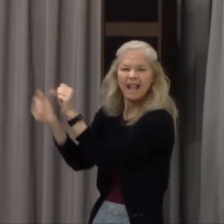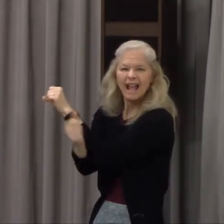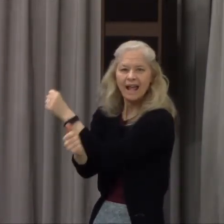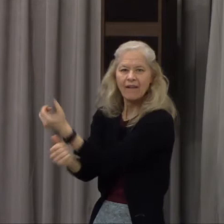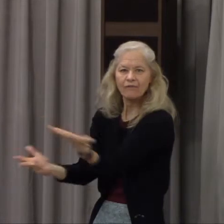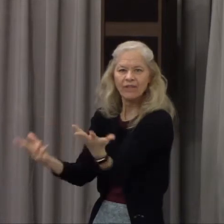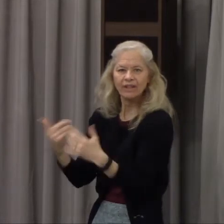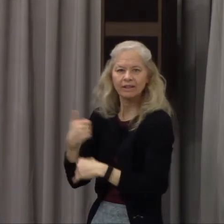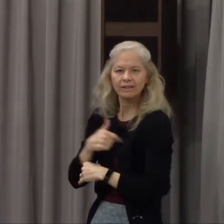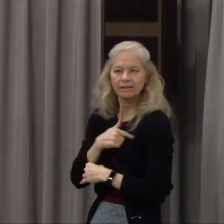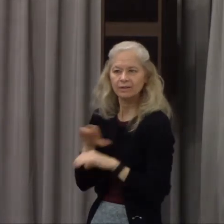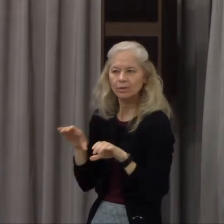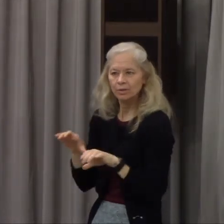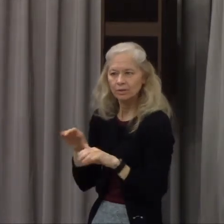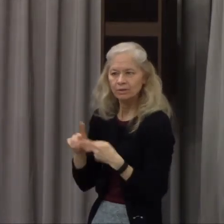And I'm looking for the verse, but